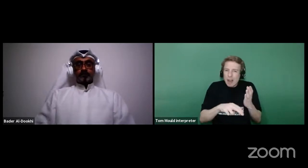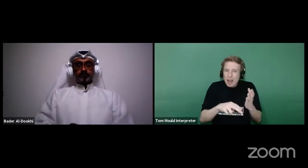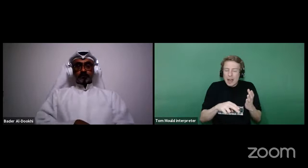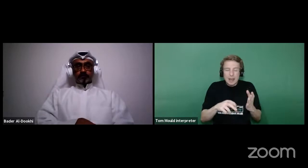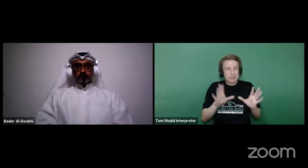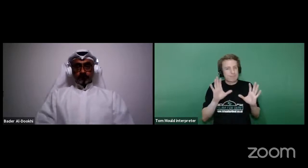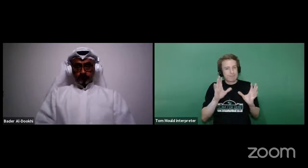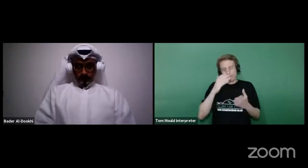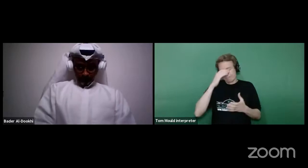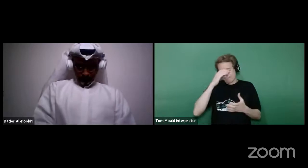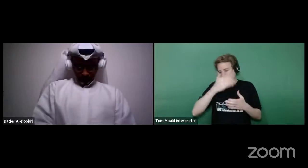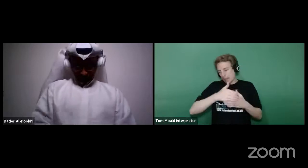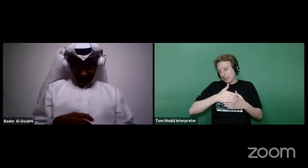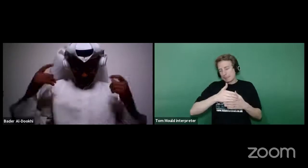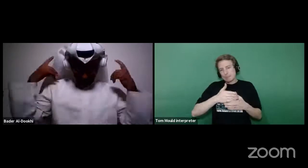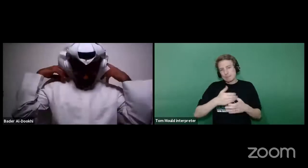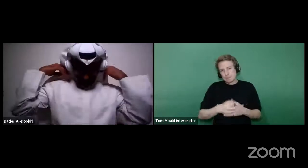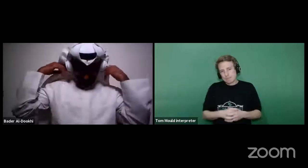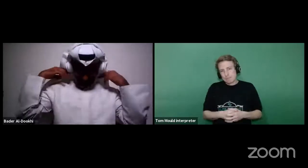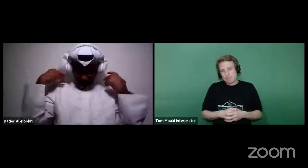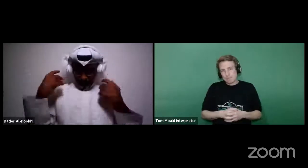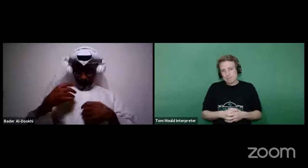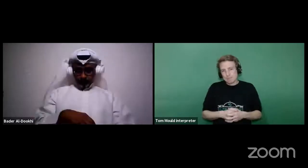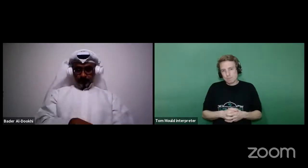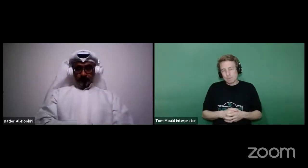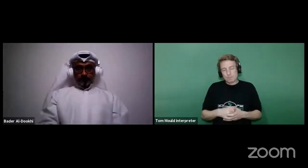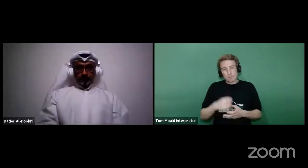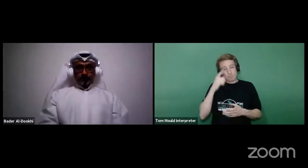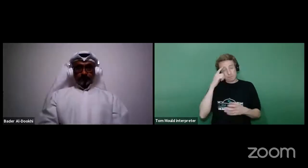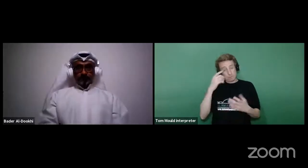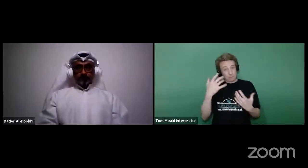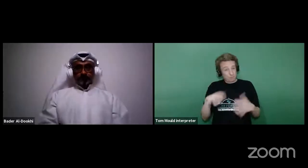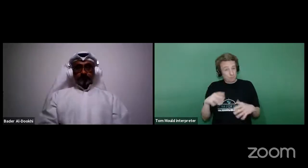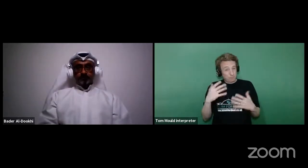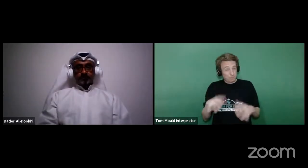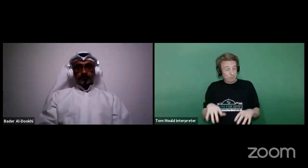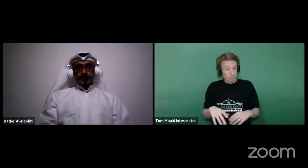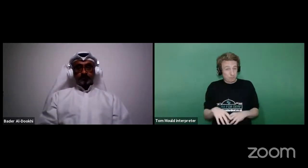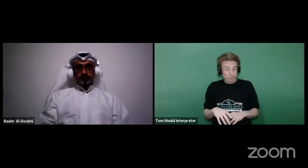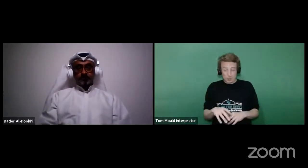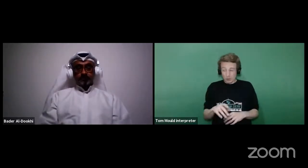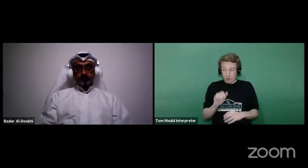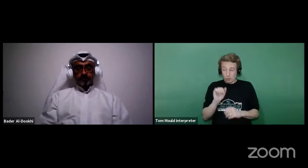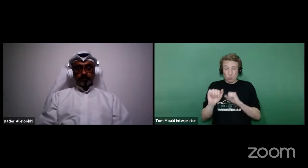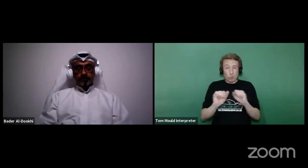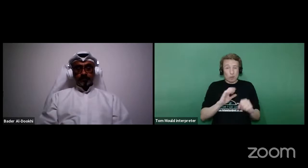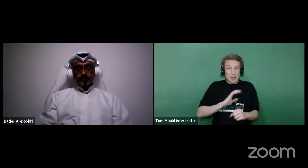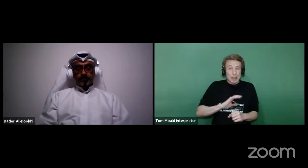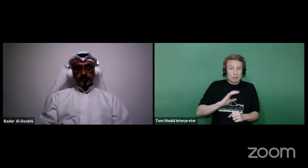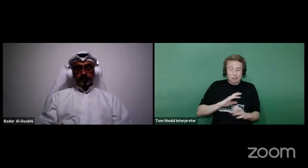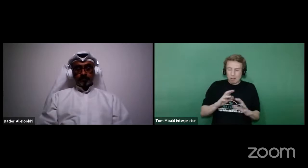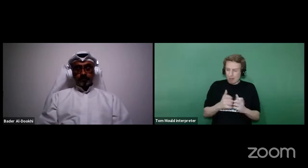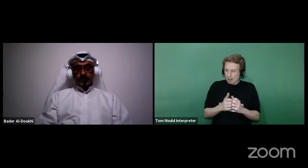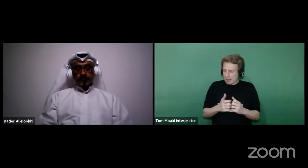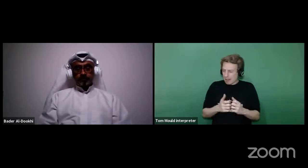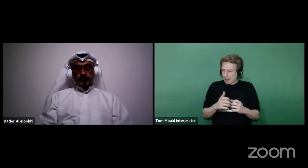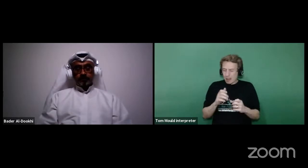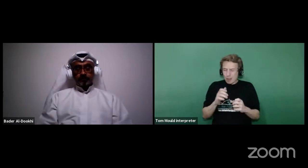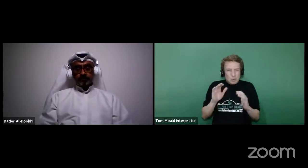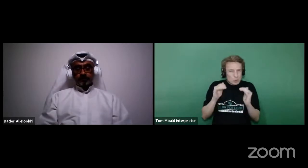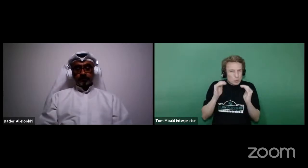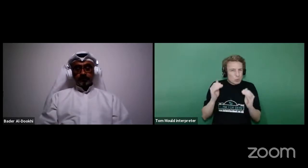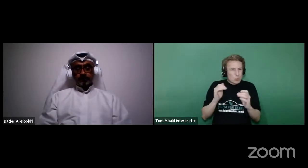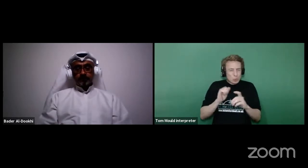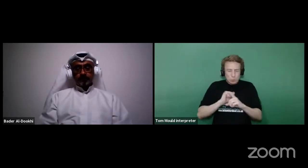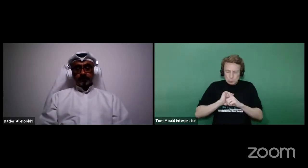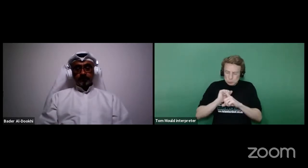there any refinement of character that is better and more clear than this? If